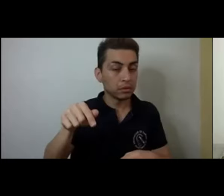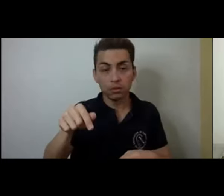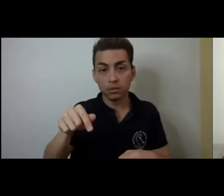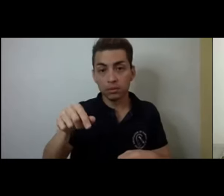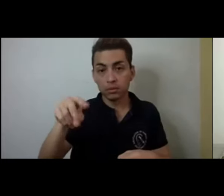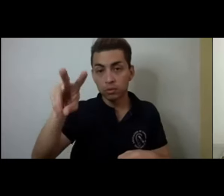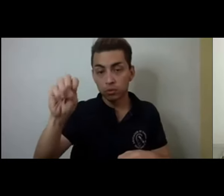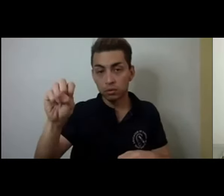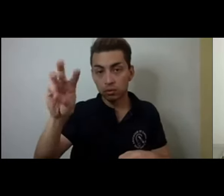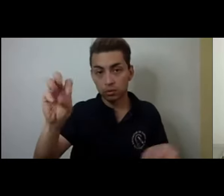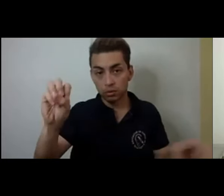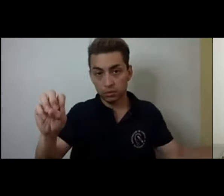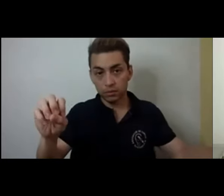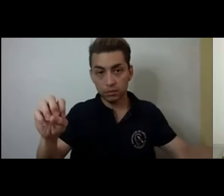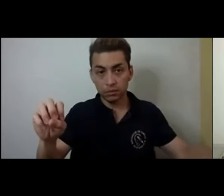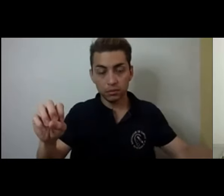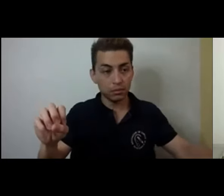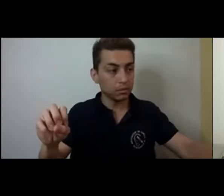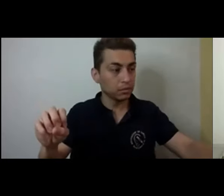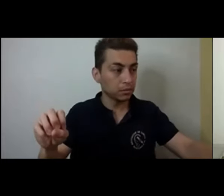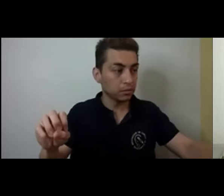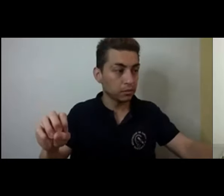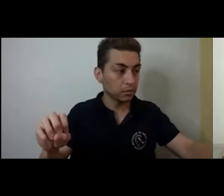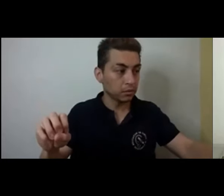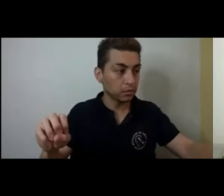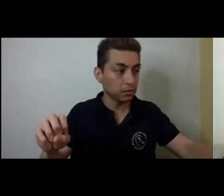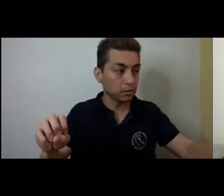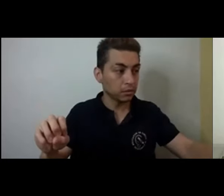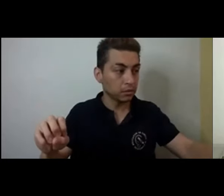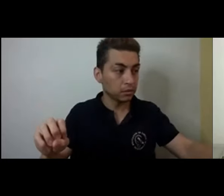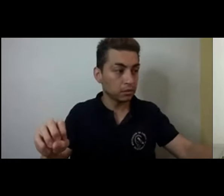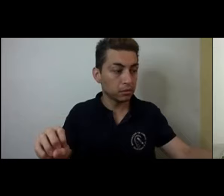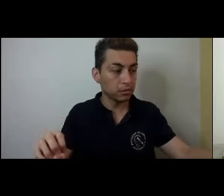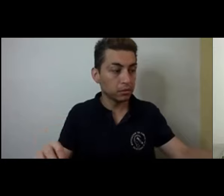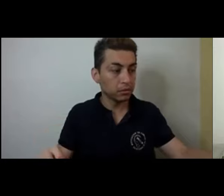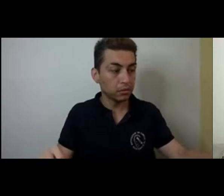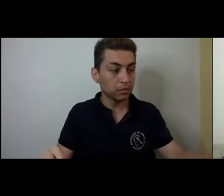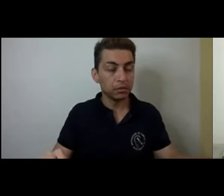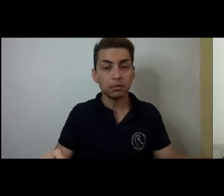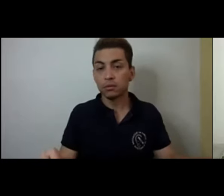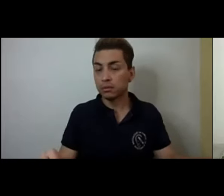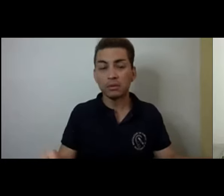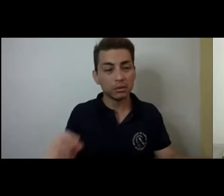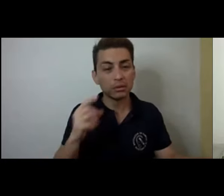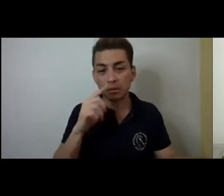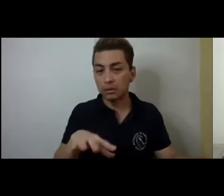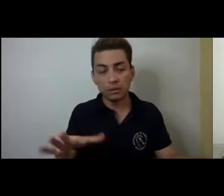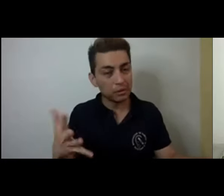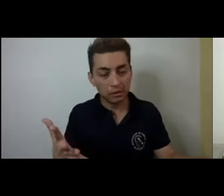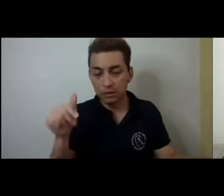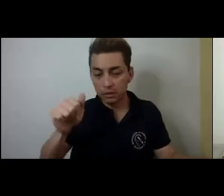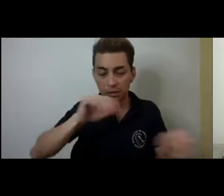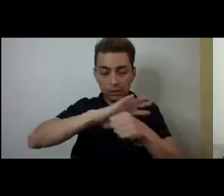the ministers of education in the Caribbean for actively implementing measures to mitigate the educational impact of